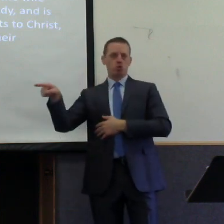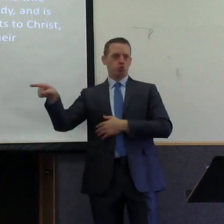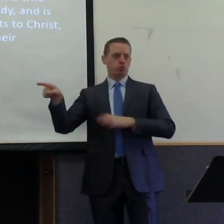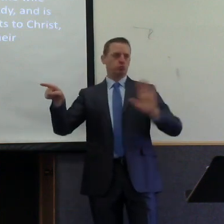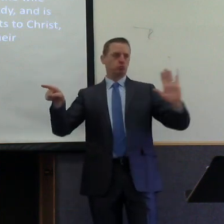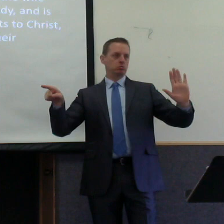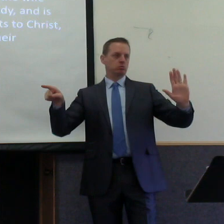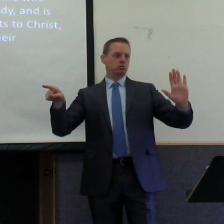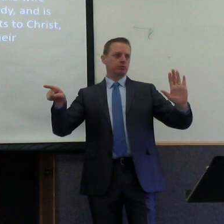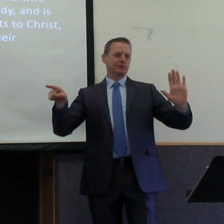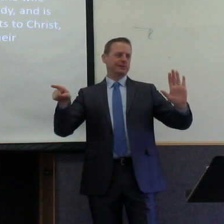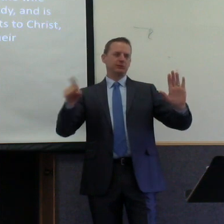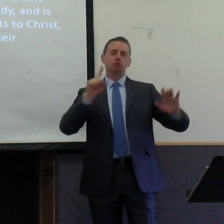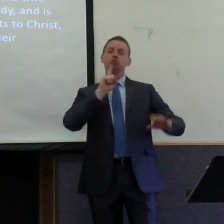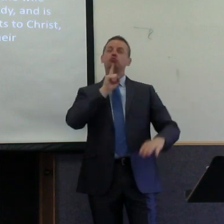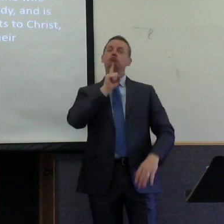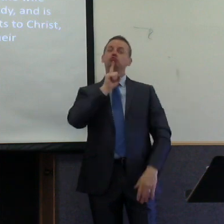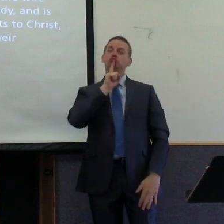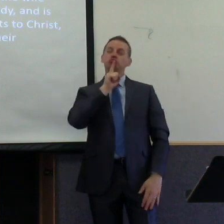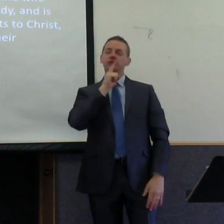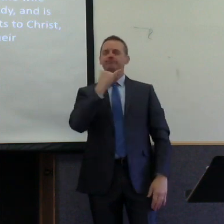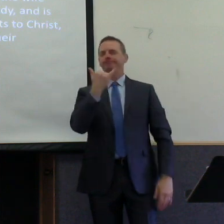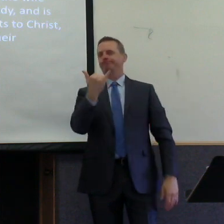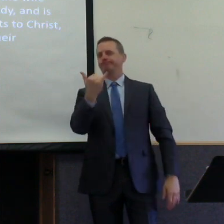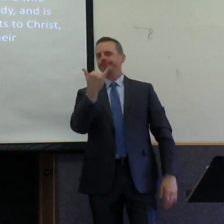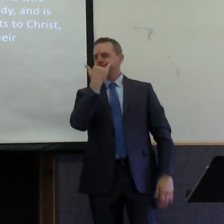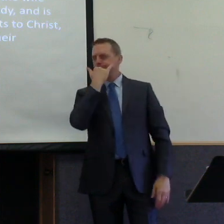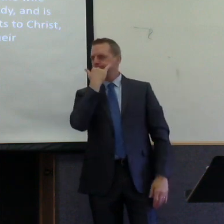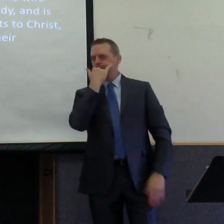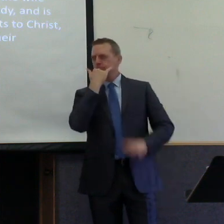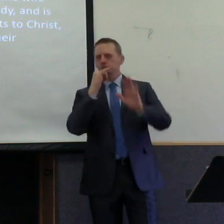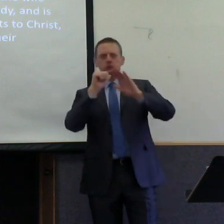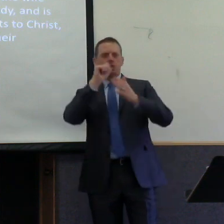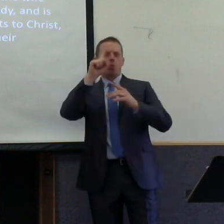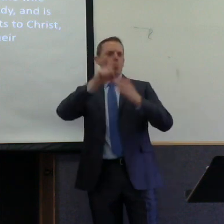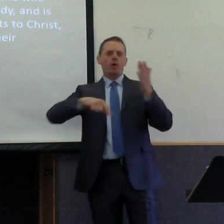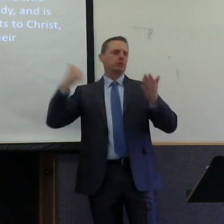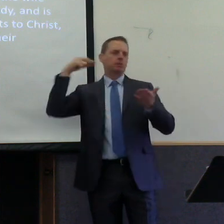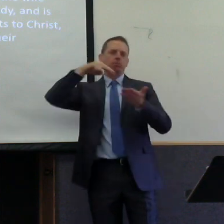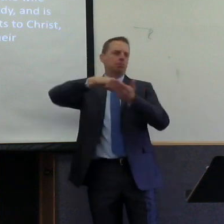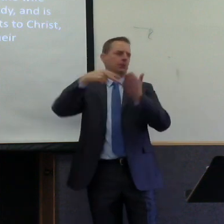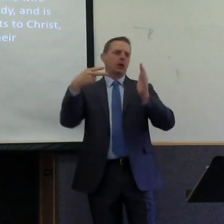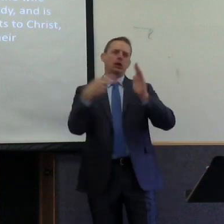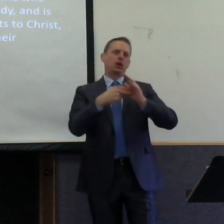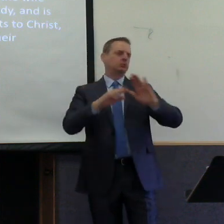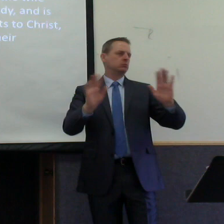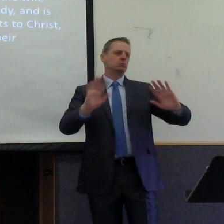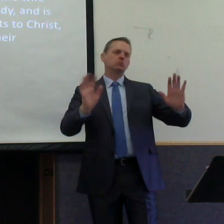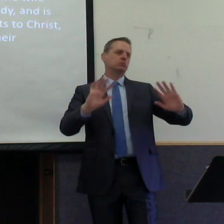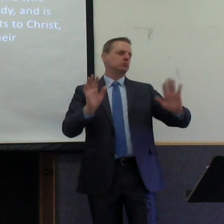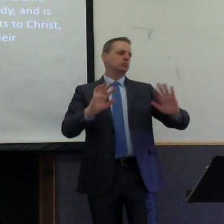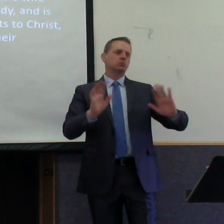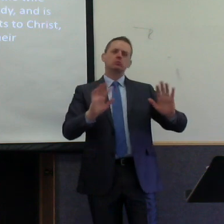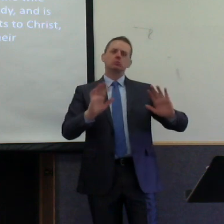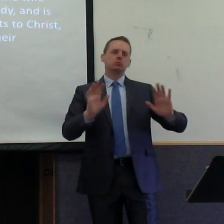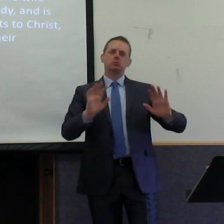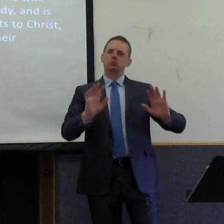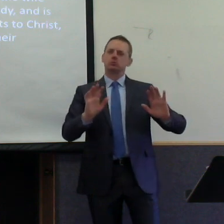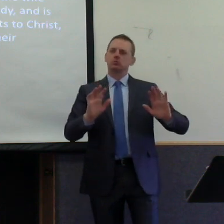To abuse wives, but that's not really true, that's wrong. Absolutely not. It's not what that means.